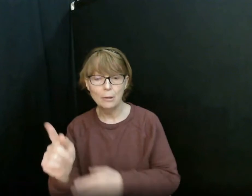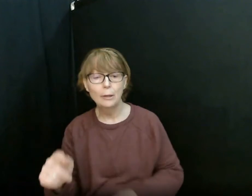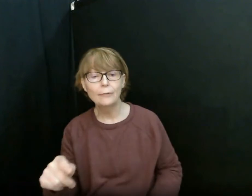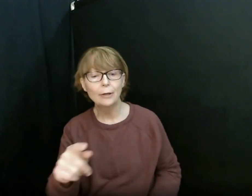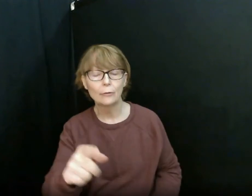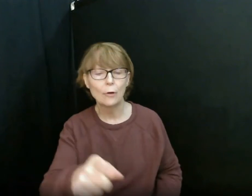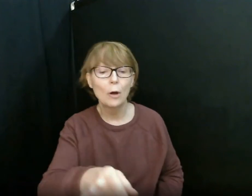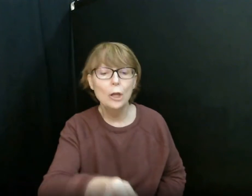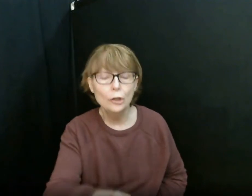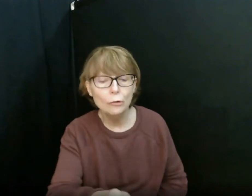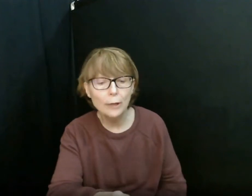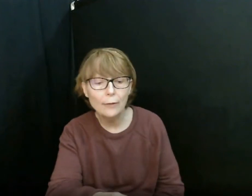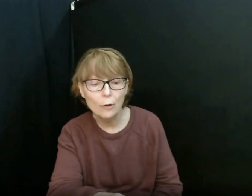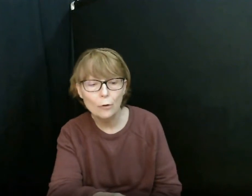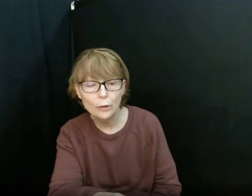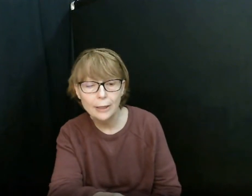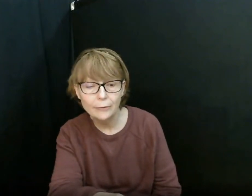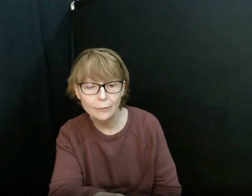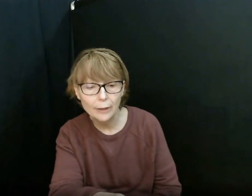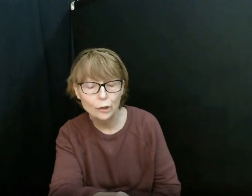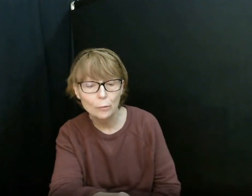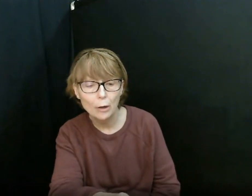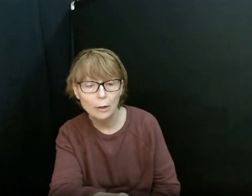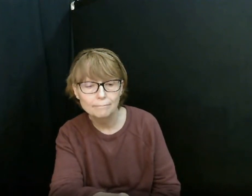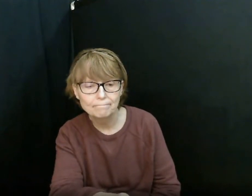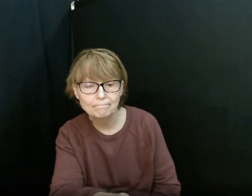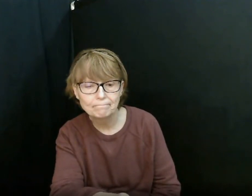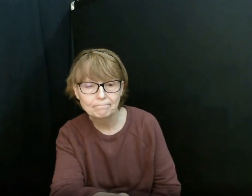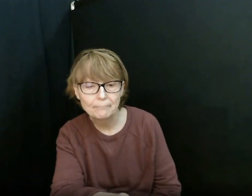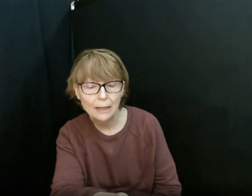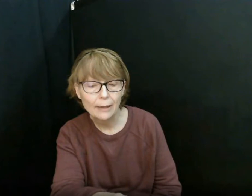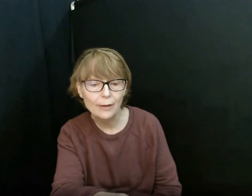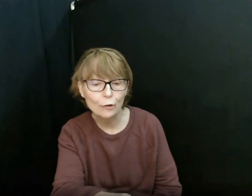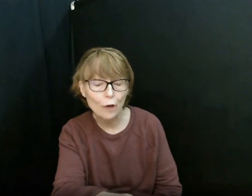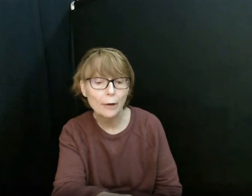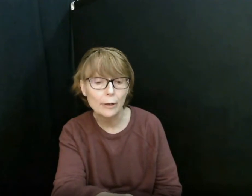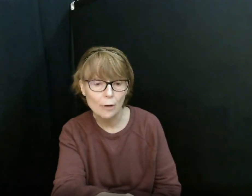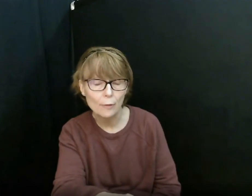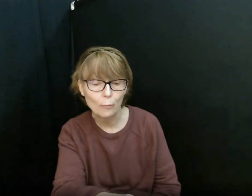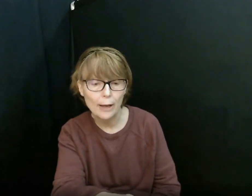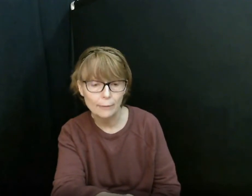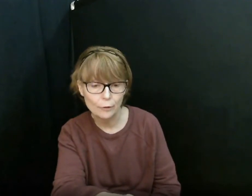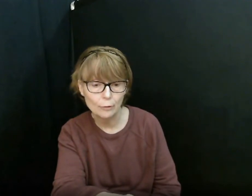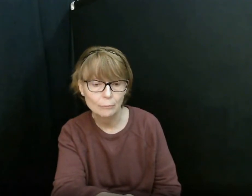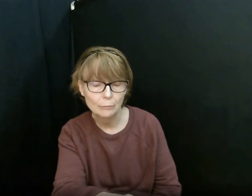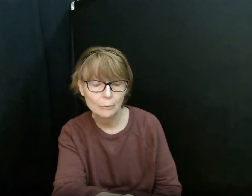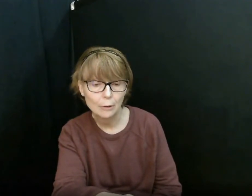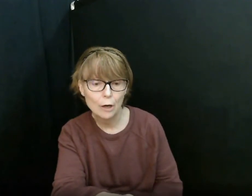Let's see here. So you do it as though he's like you are. Let's say your daughter is on the right of you, on your